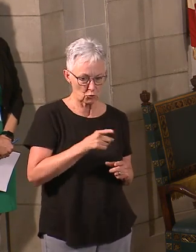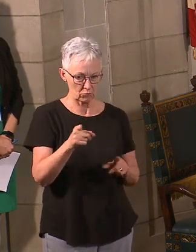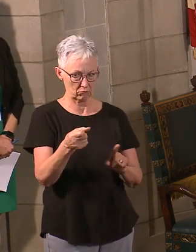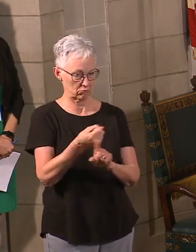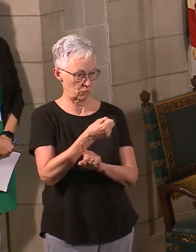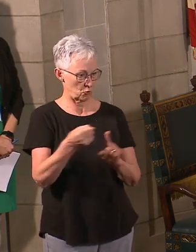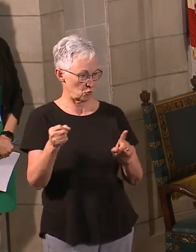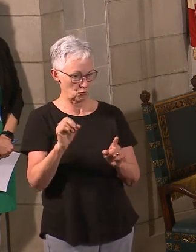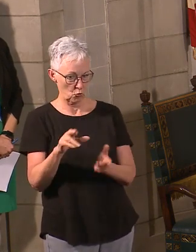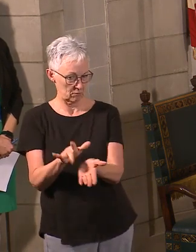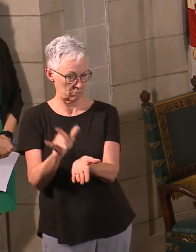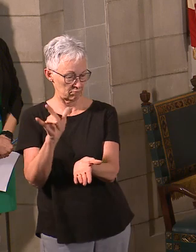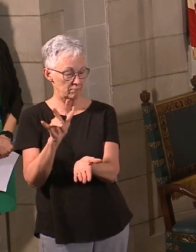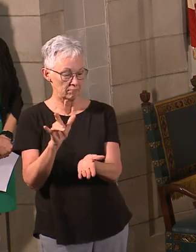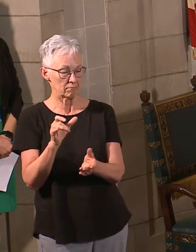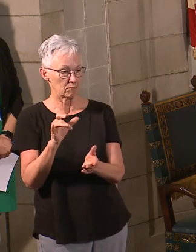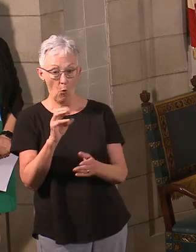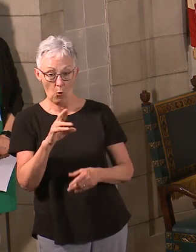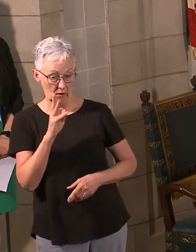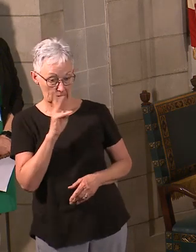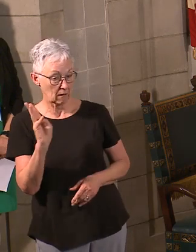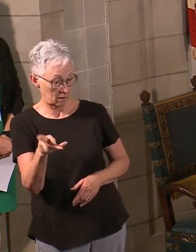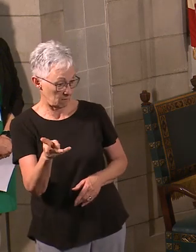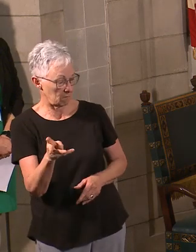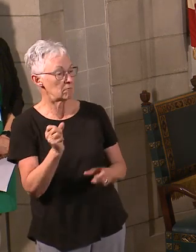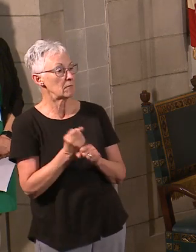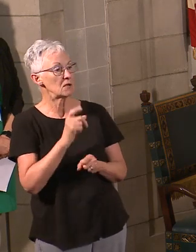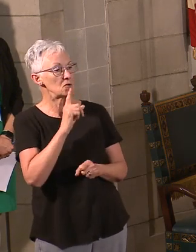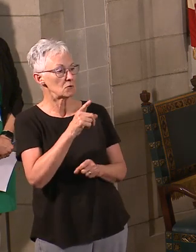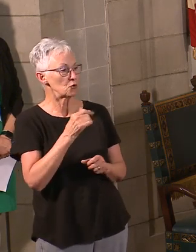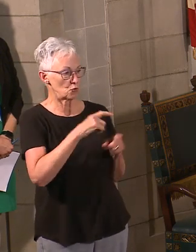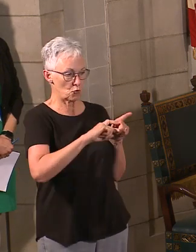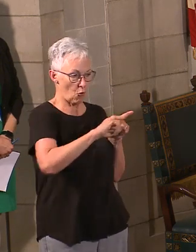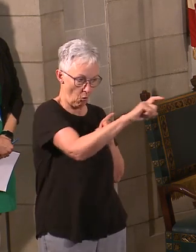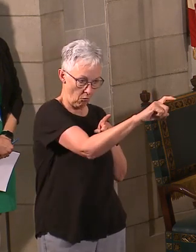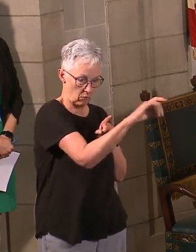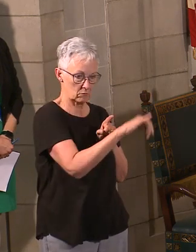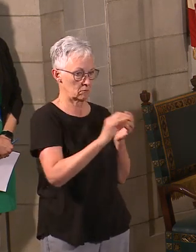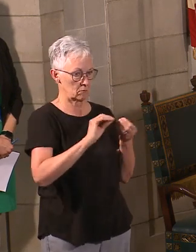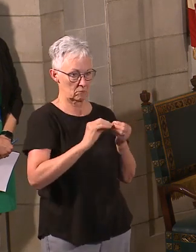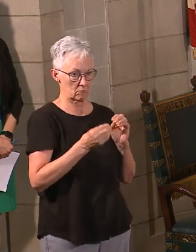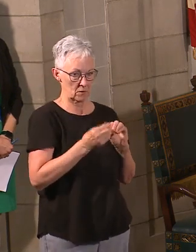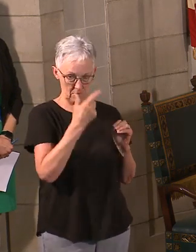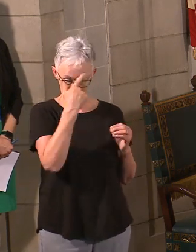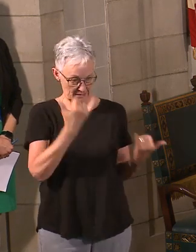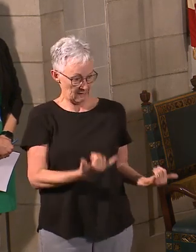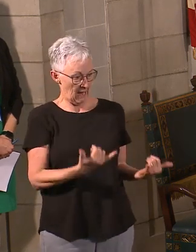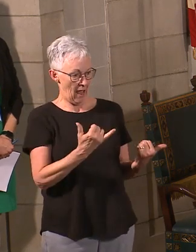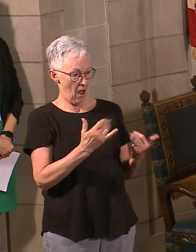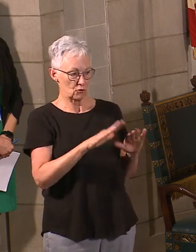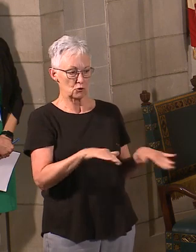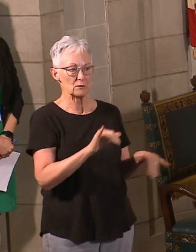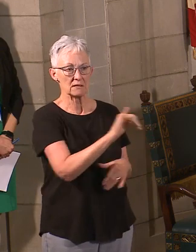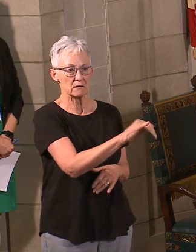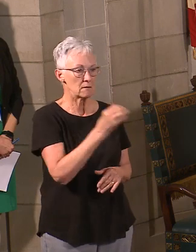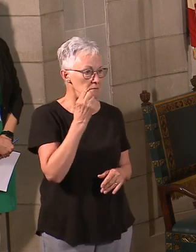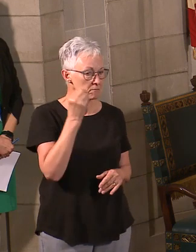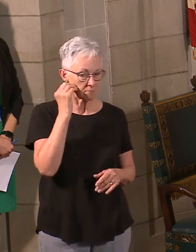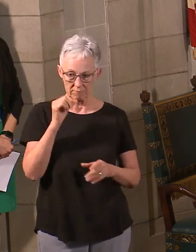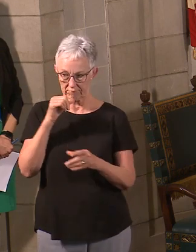hotline. Again, at this time, when teachers are not there to keep an eye on those children, that's one of the large